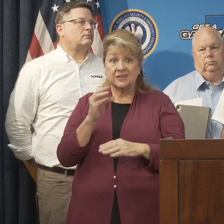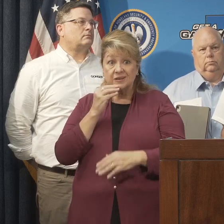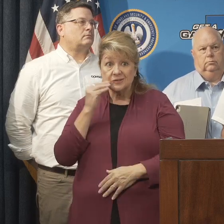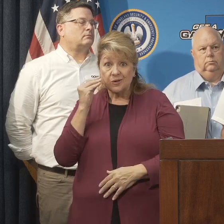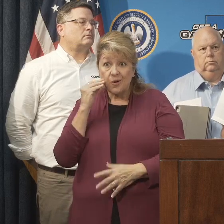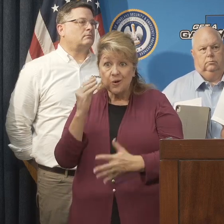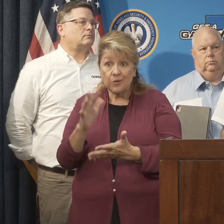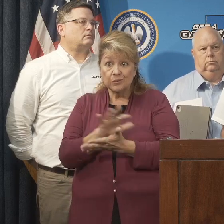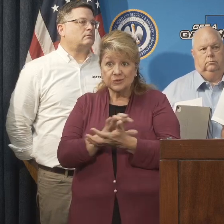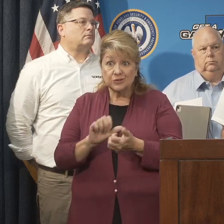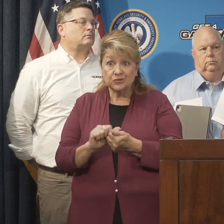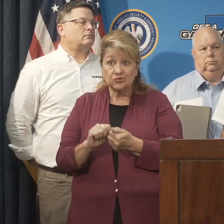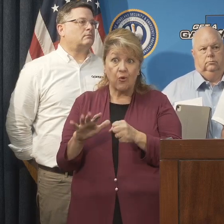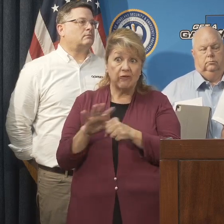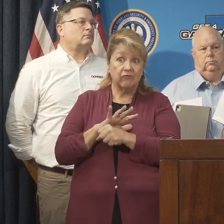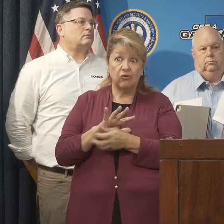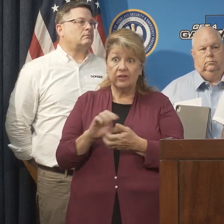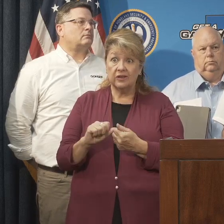destroyed